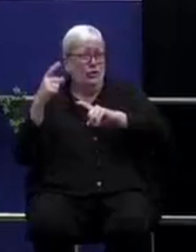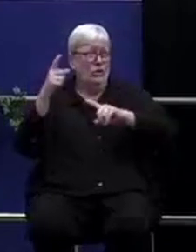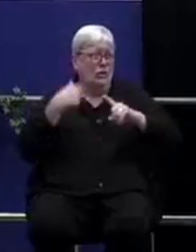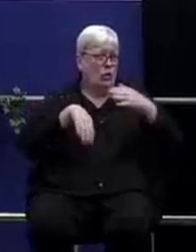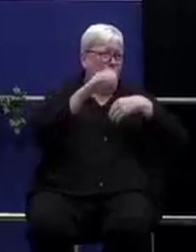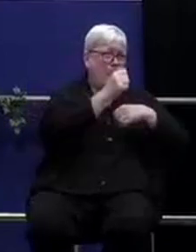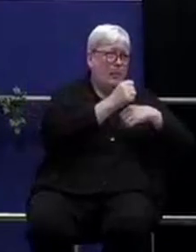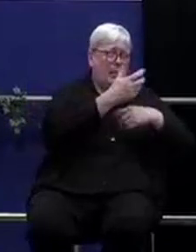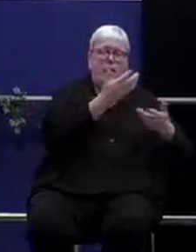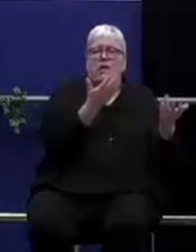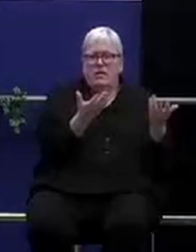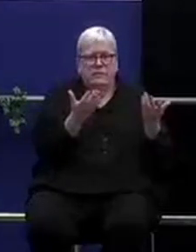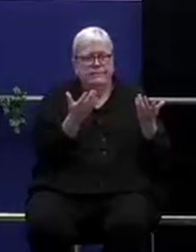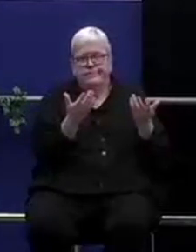pub.